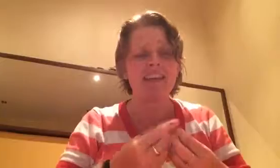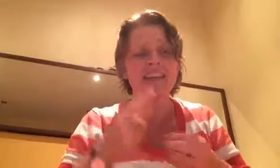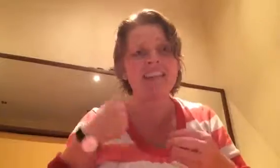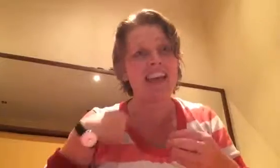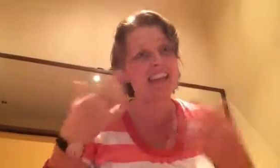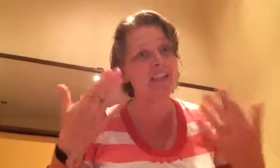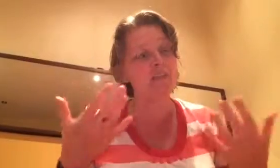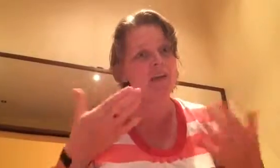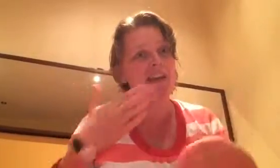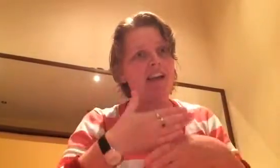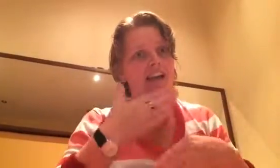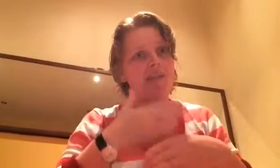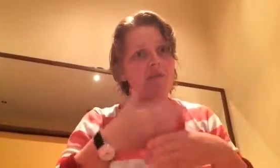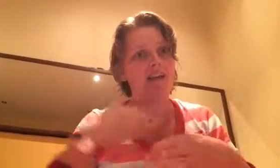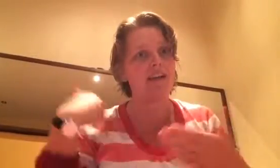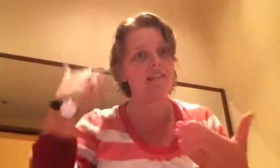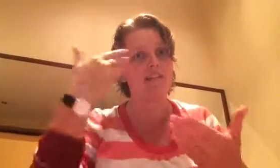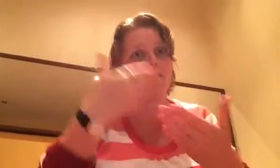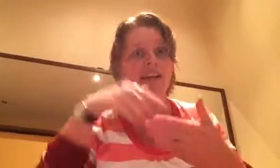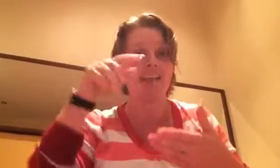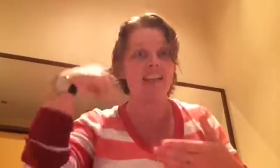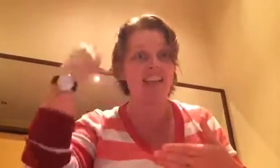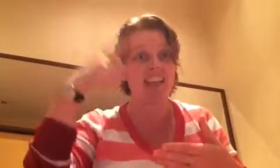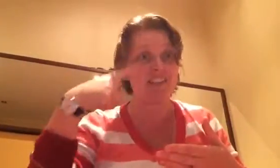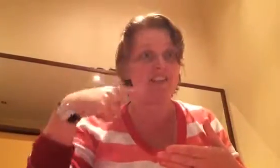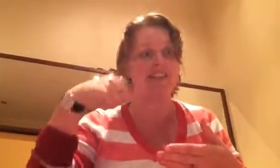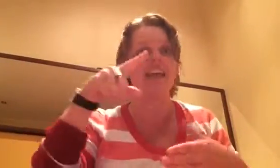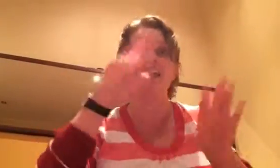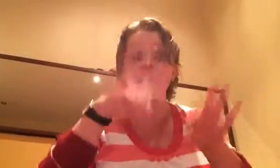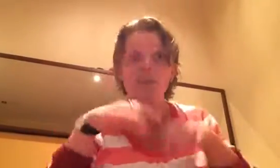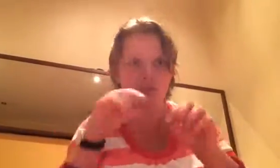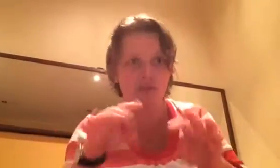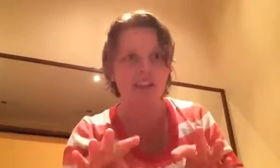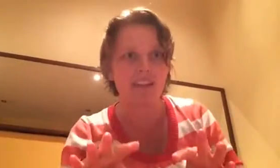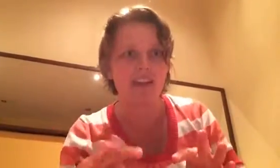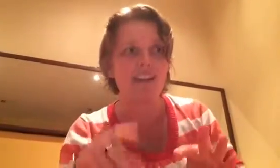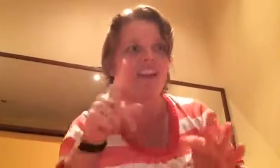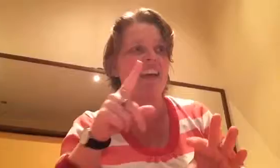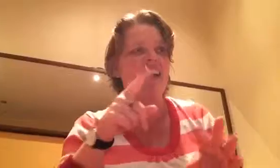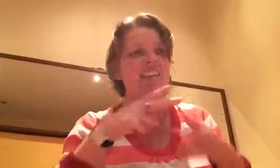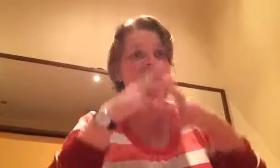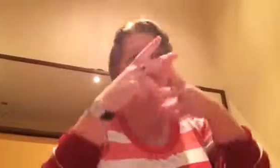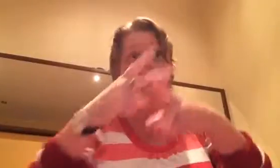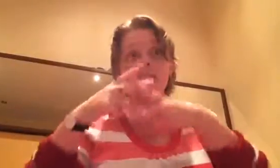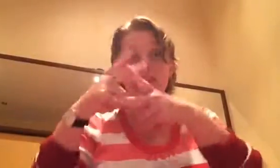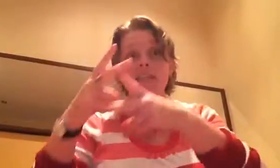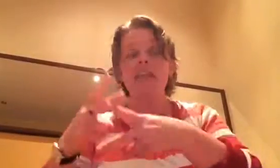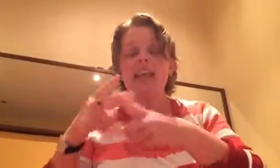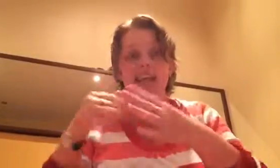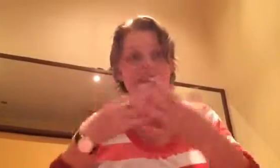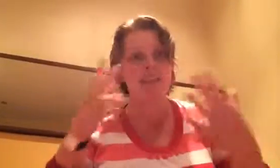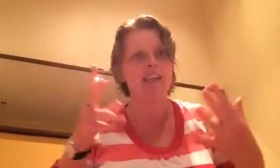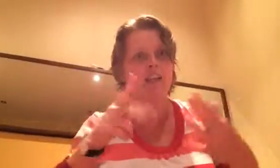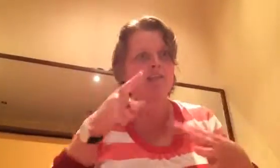things, that's where I've worked, sort of here in London and in Australia, and I've visited and seen lots